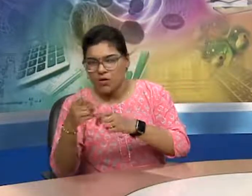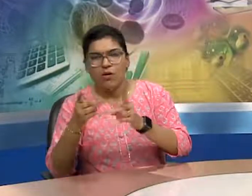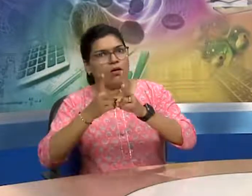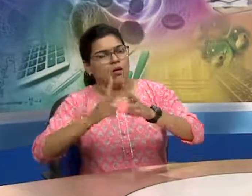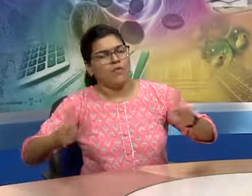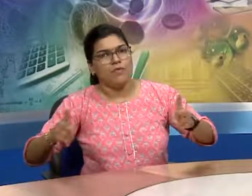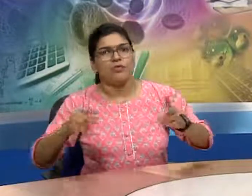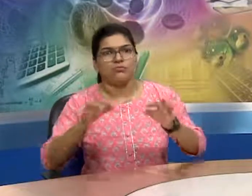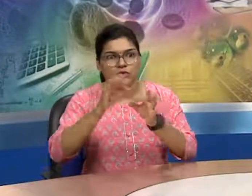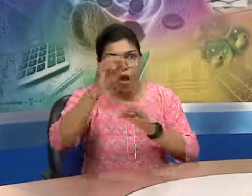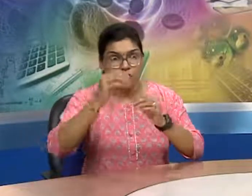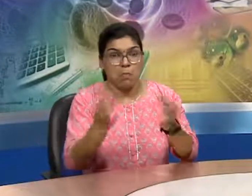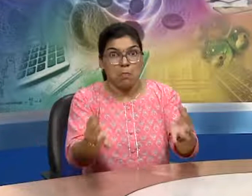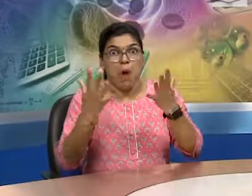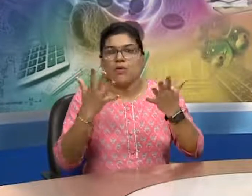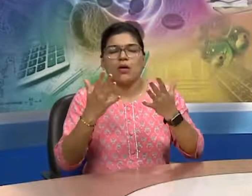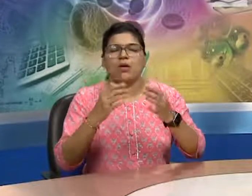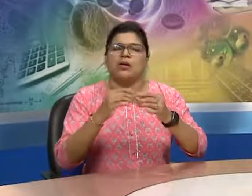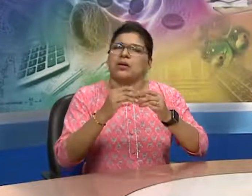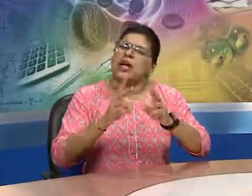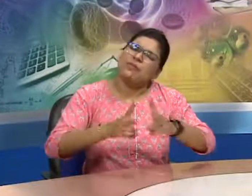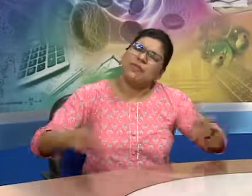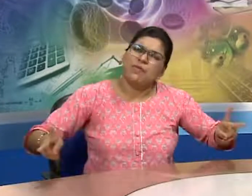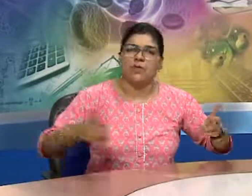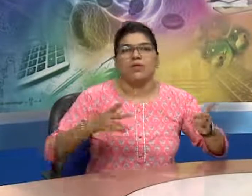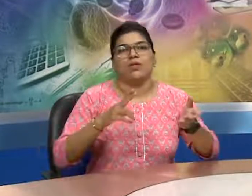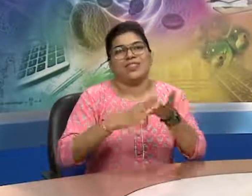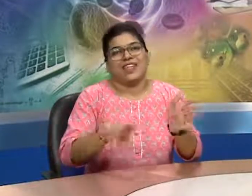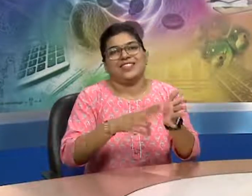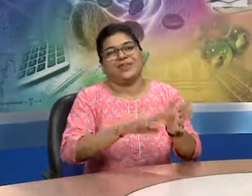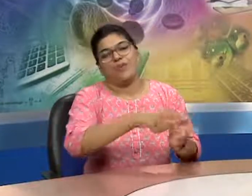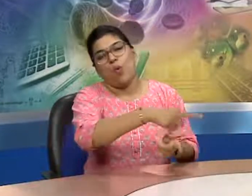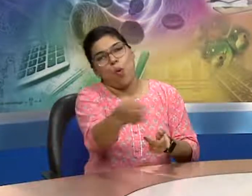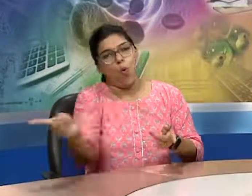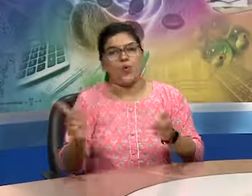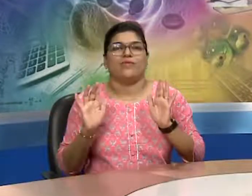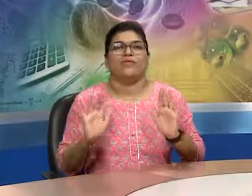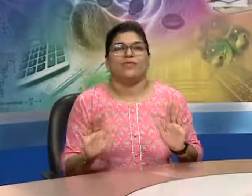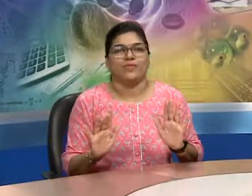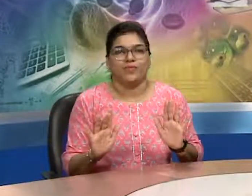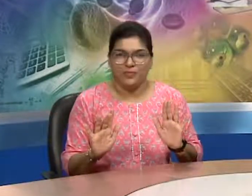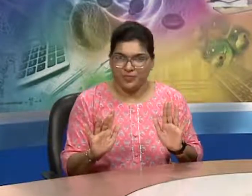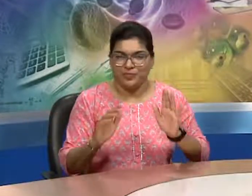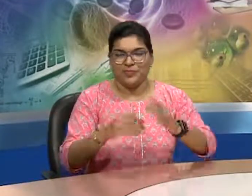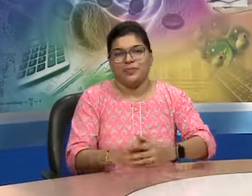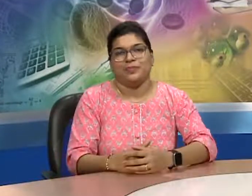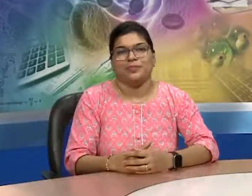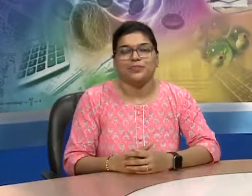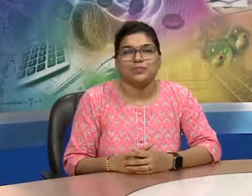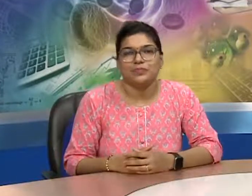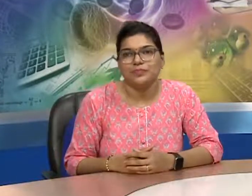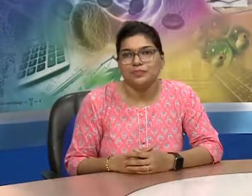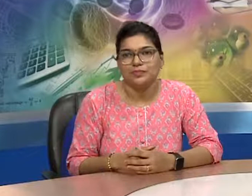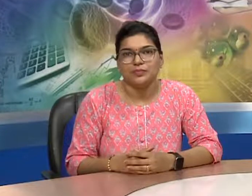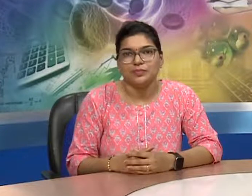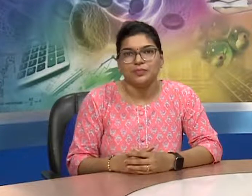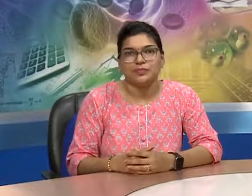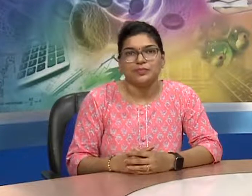can observe wide variation in size and shapes of mangoes and brinjals.